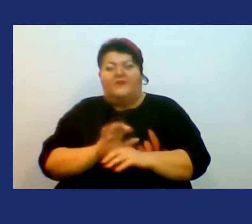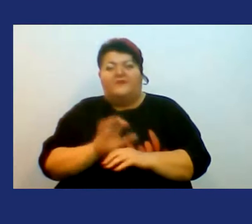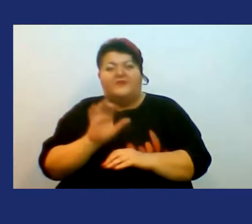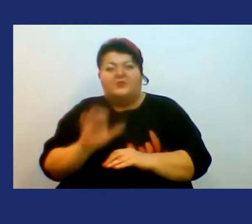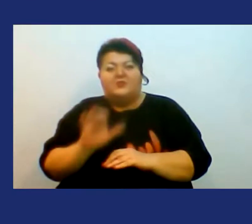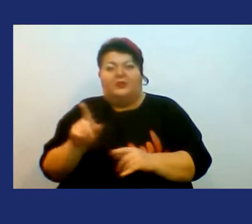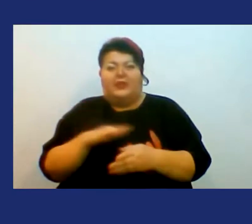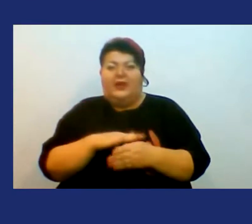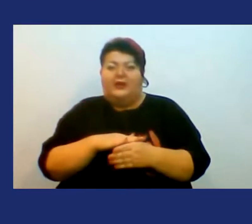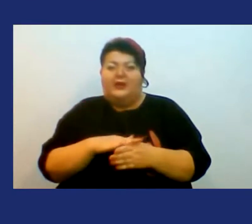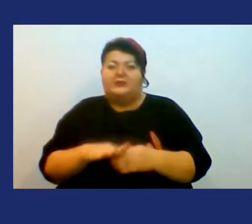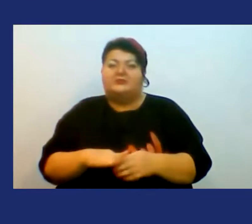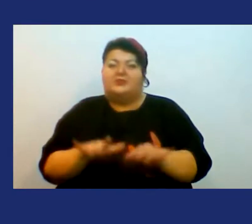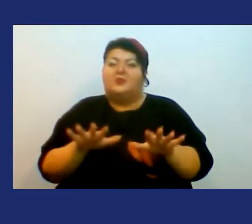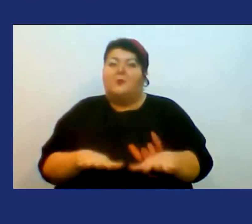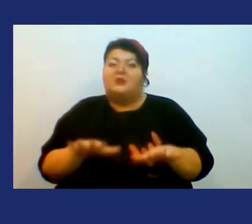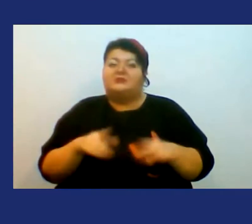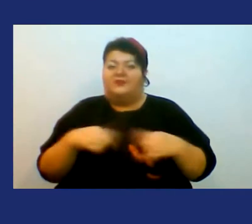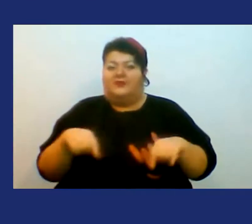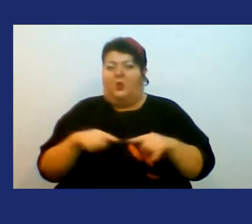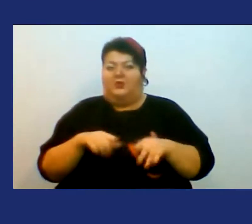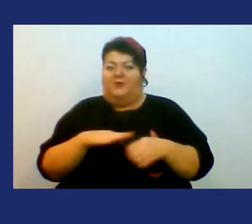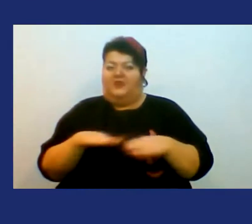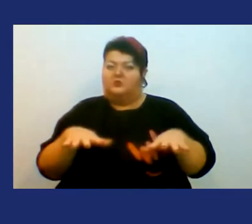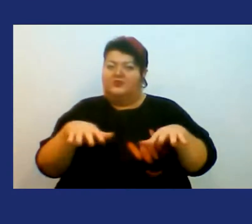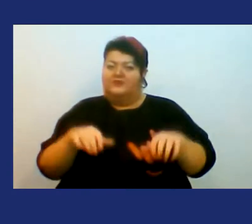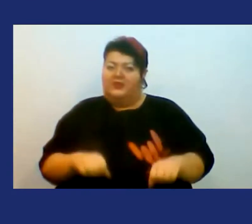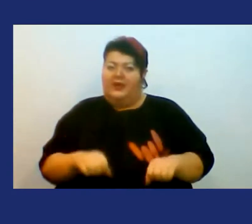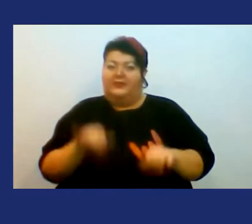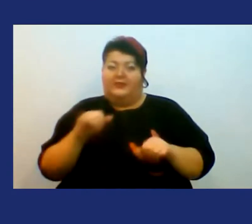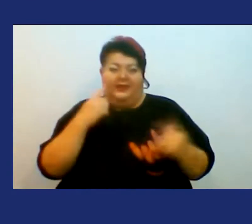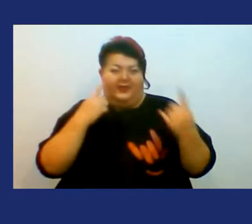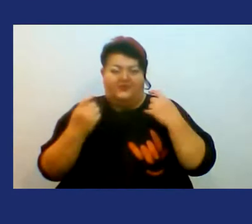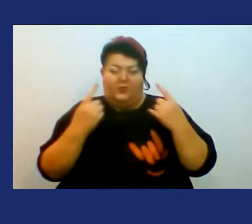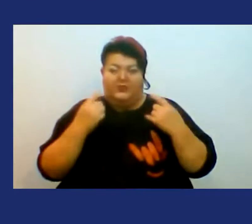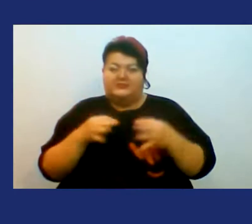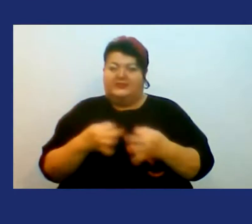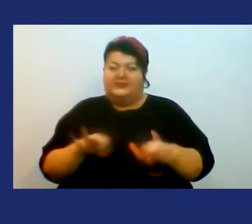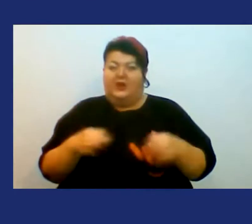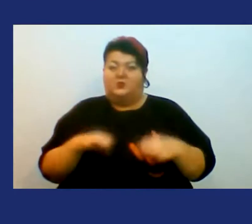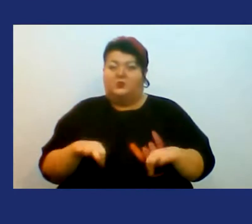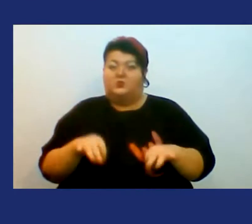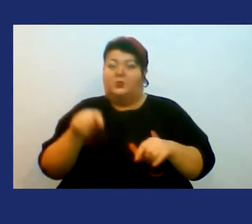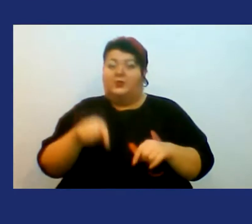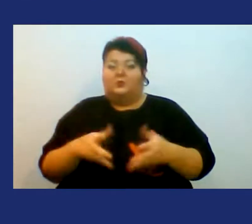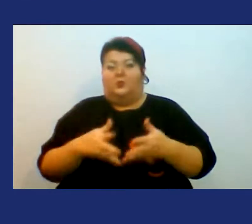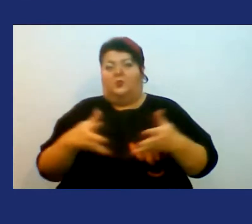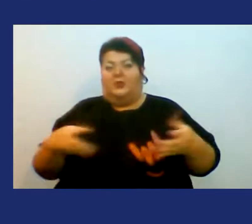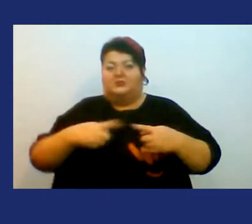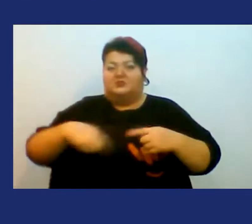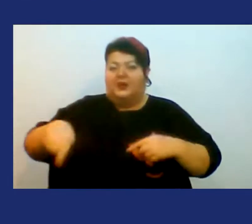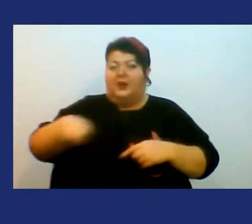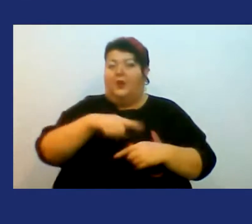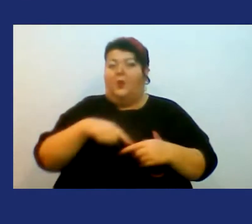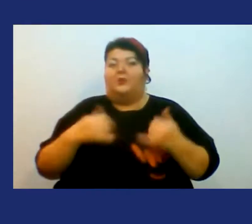difficult to achieve because it's aimed mostly at uh, uh, through the funding of local governments, and